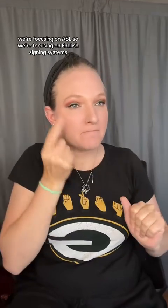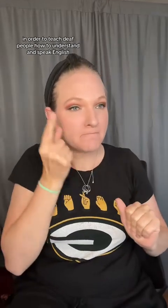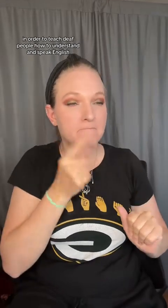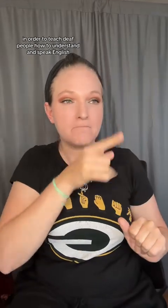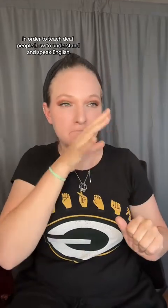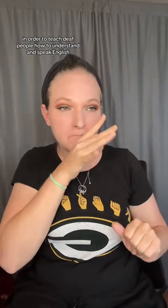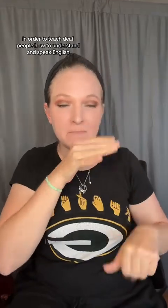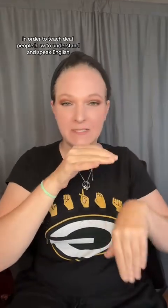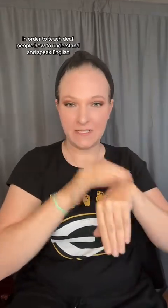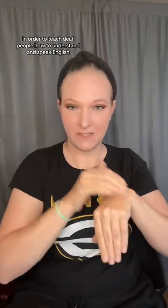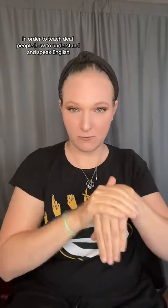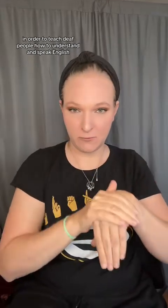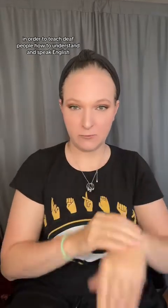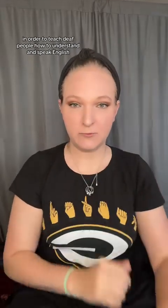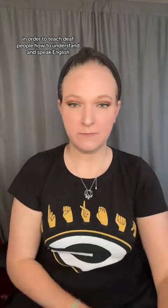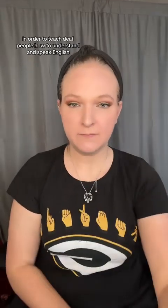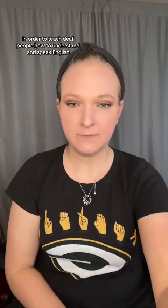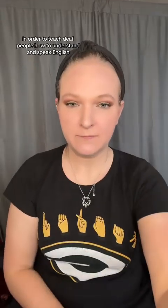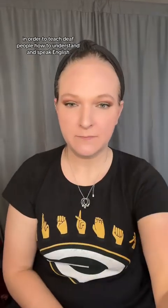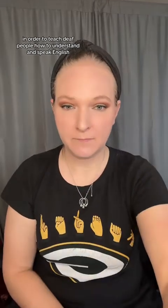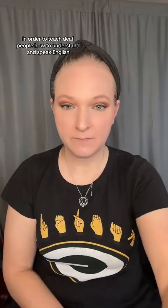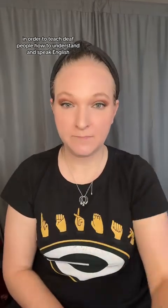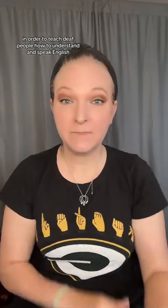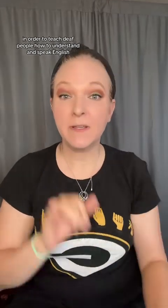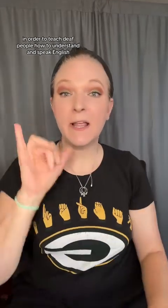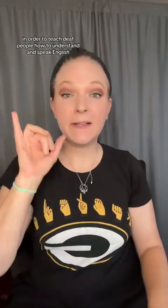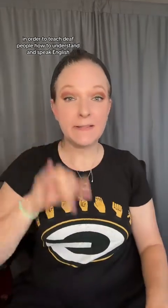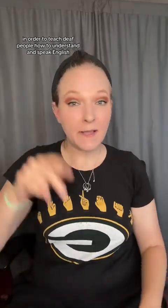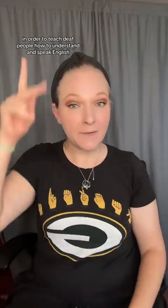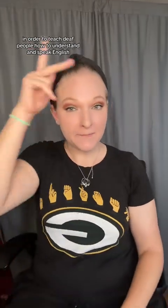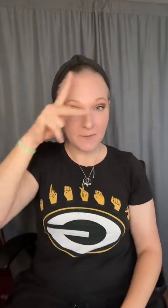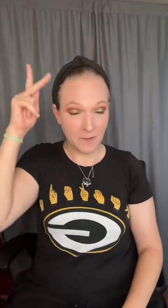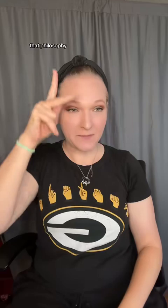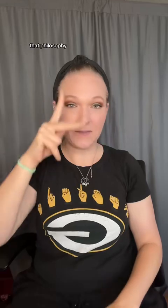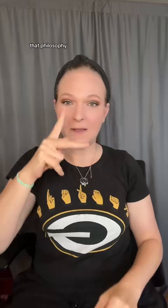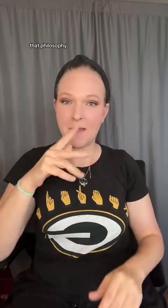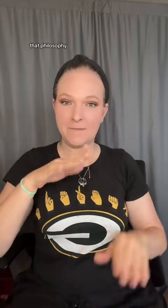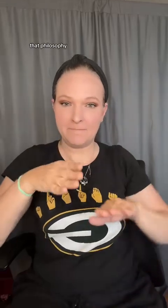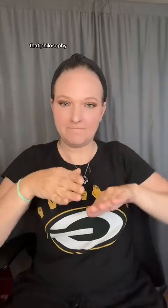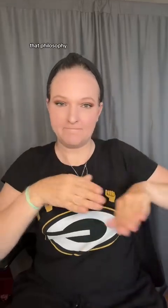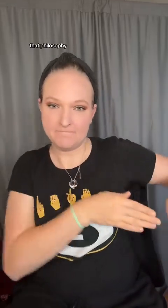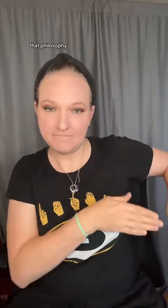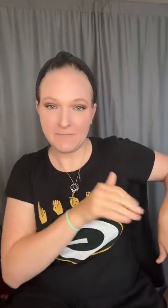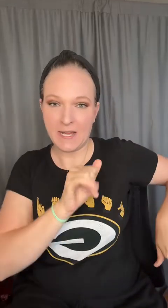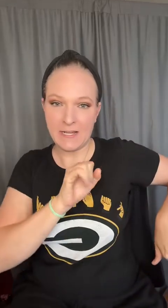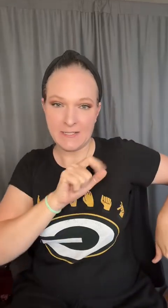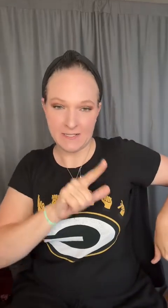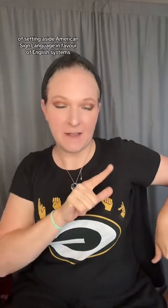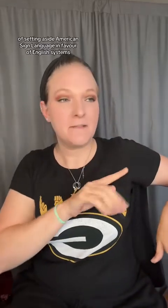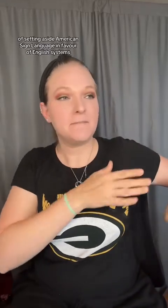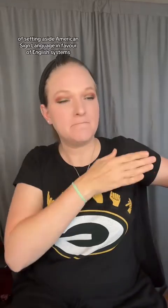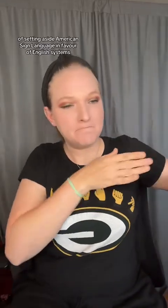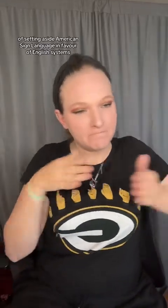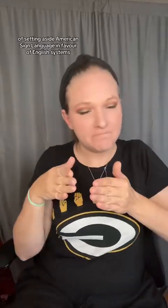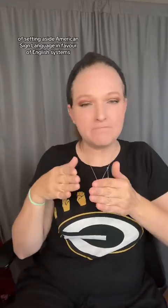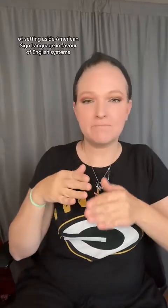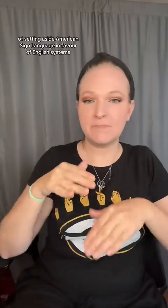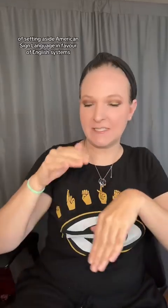order to teach deaf people how to understand and speak English. That philosophy of setting aside